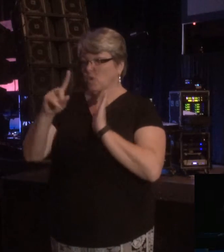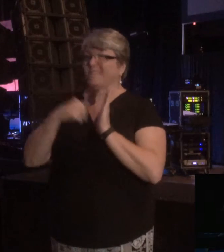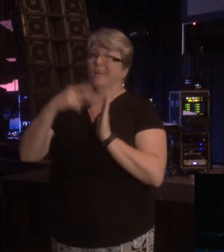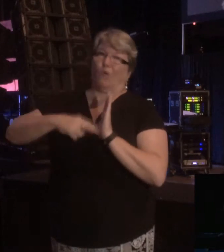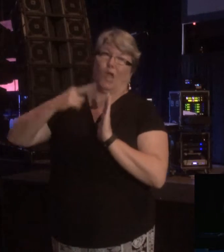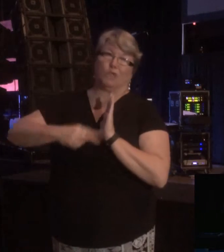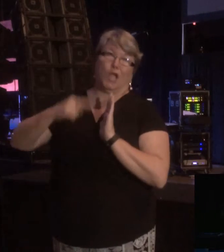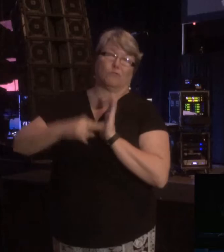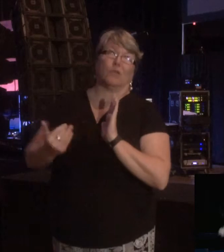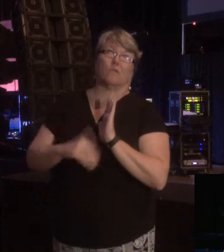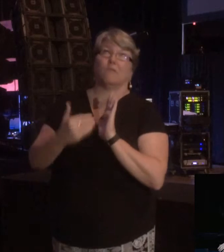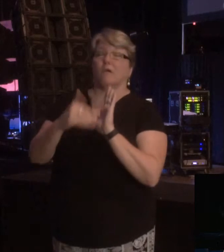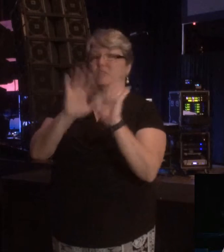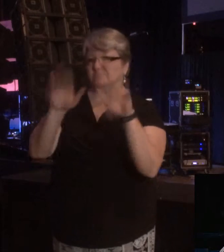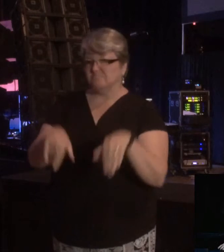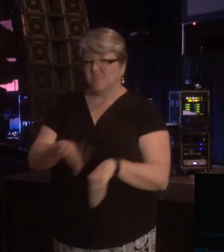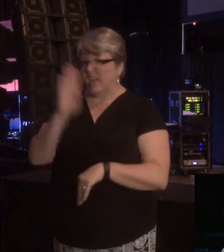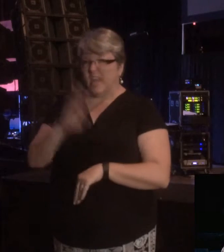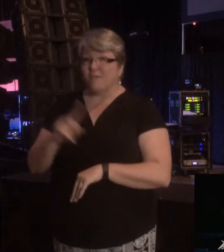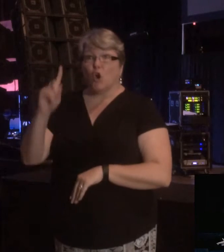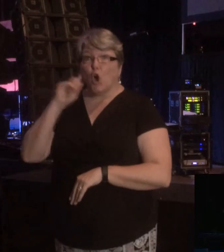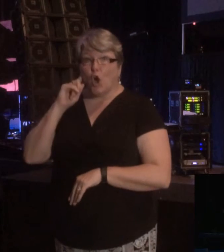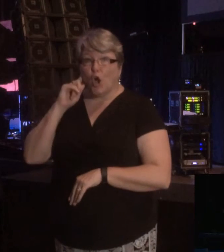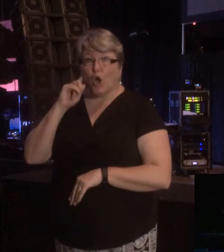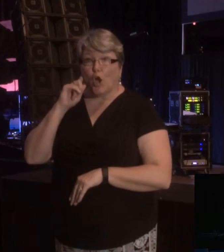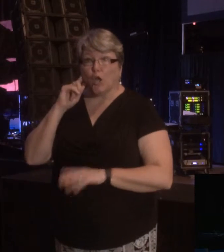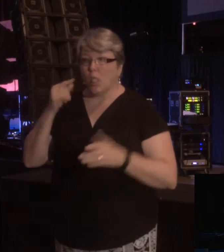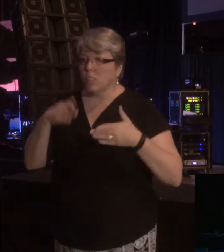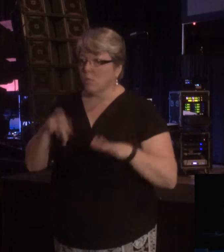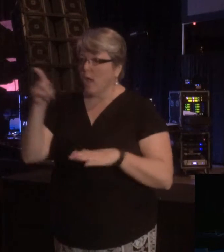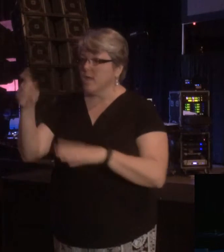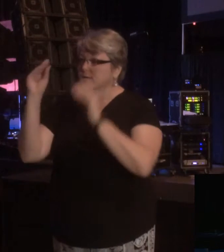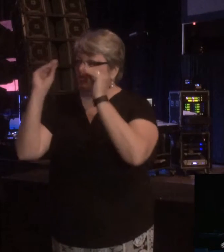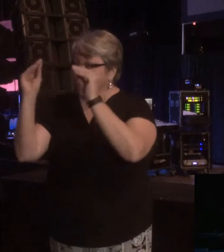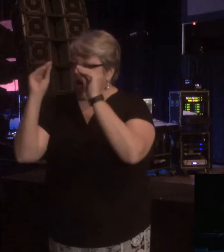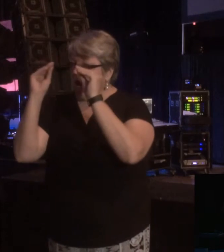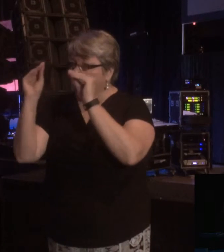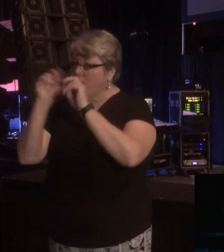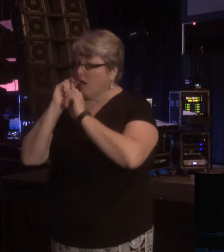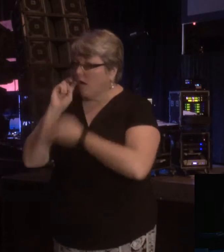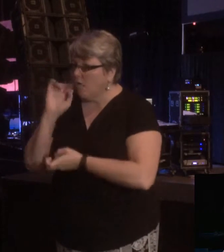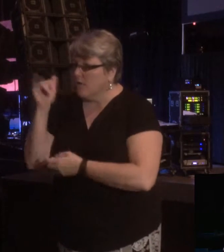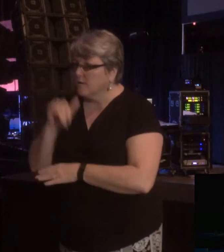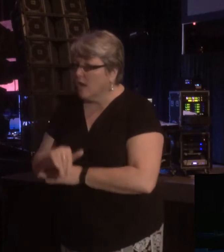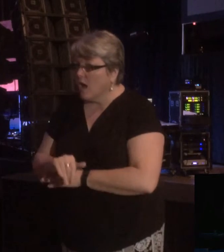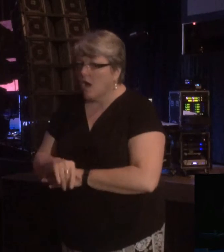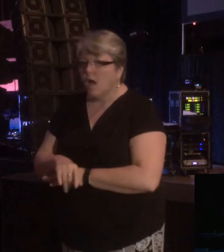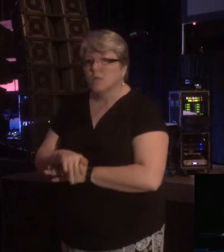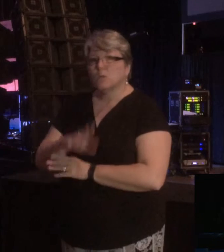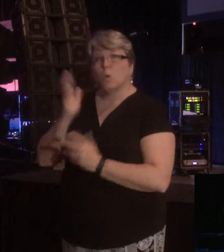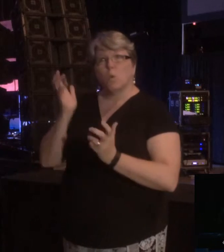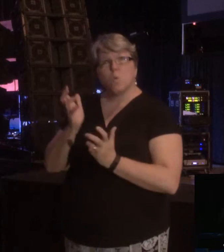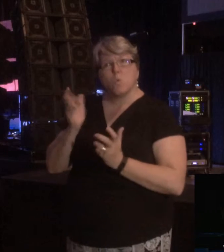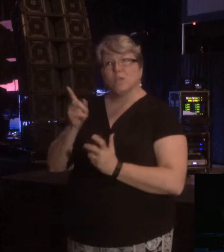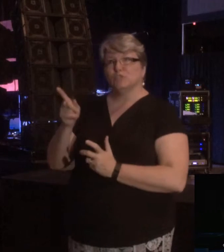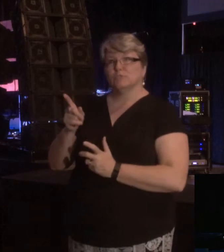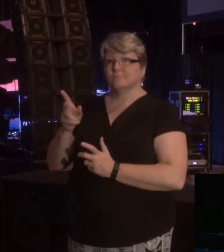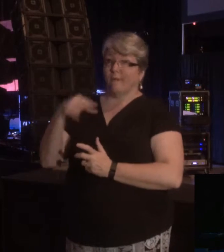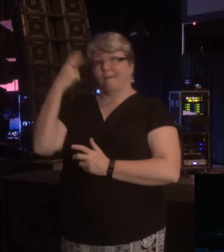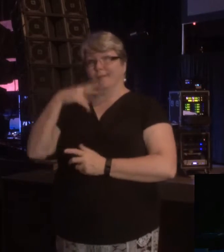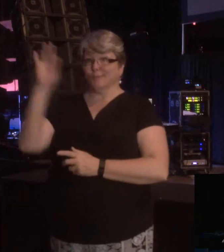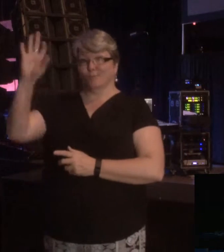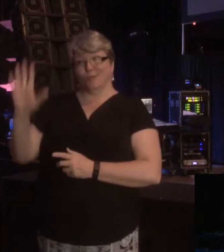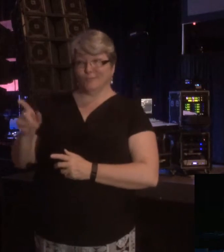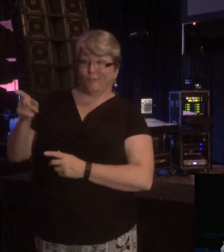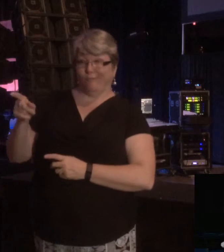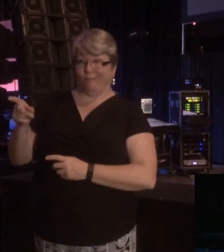got back together and got engaged in September and got married in November, and all in that same year. So by that